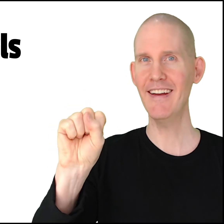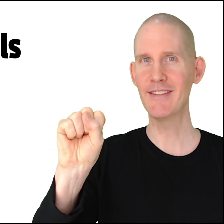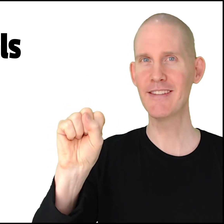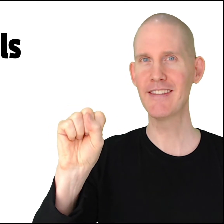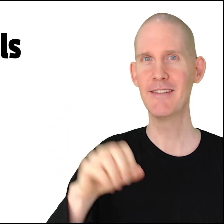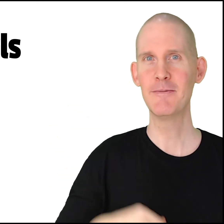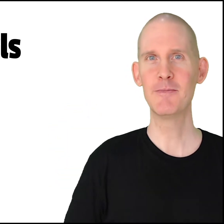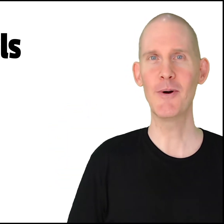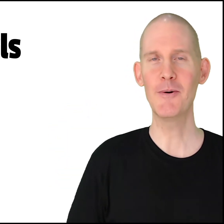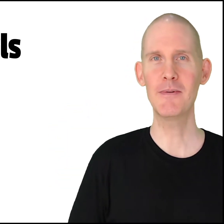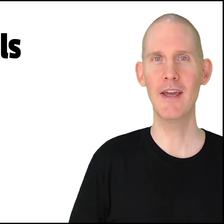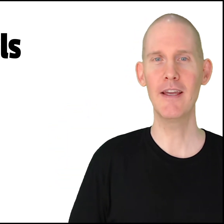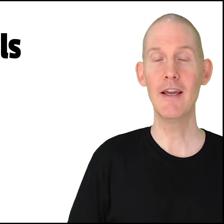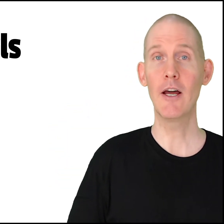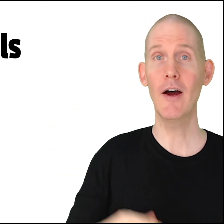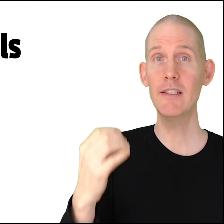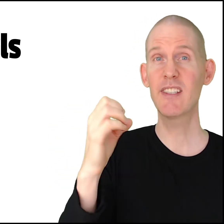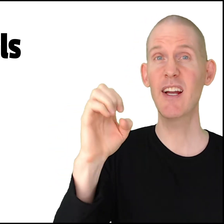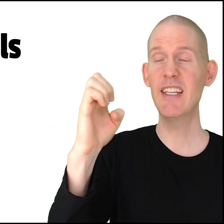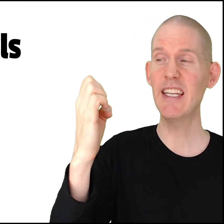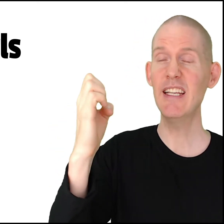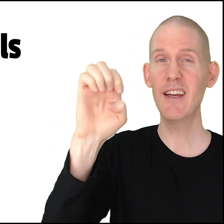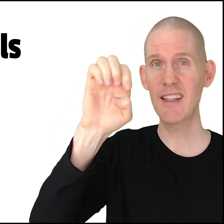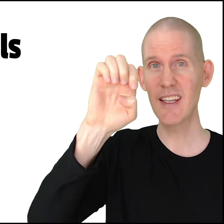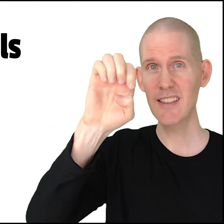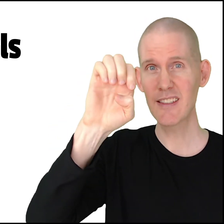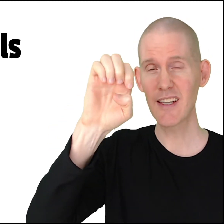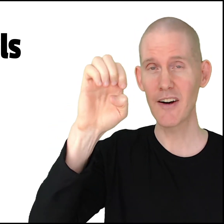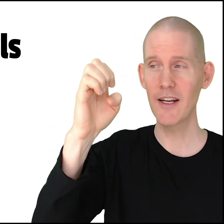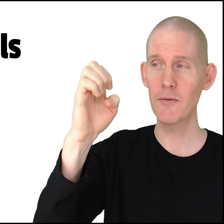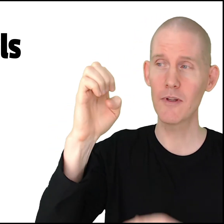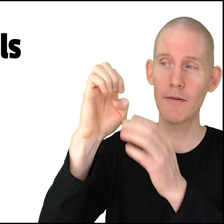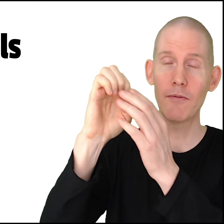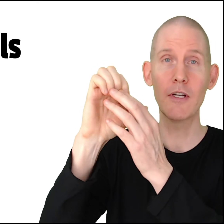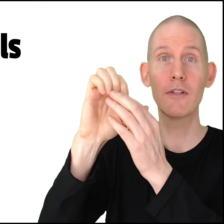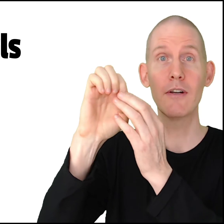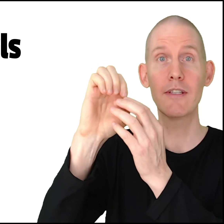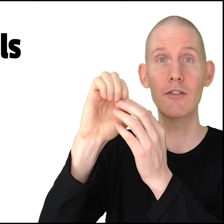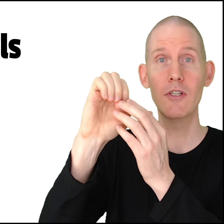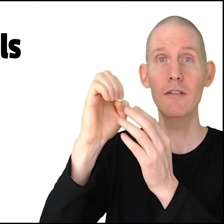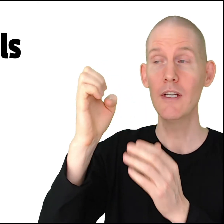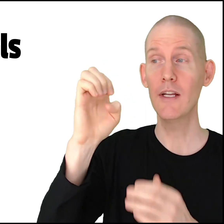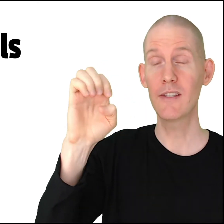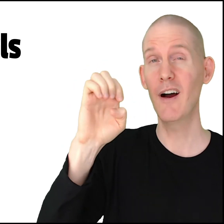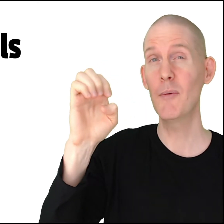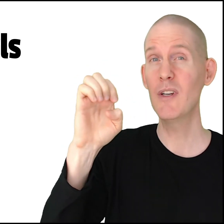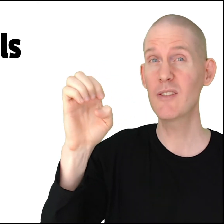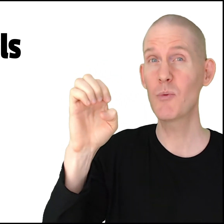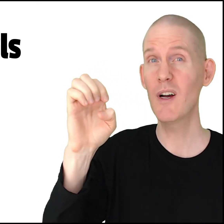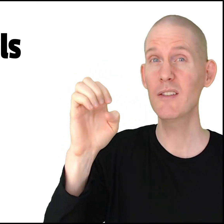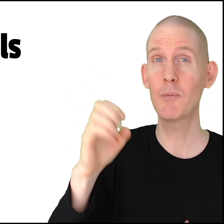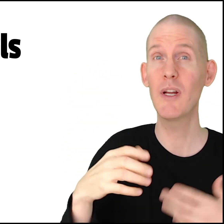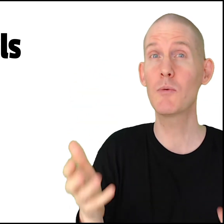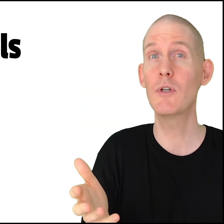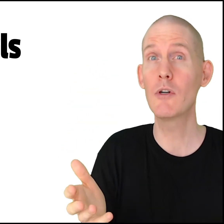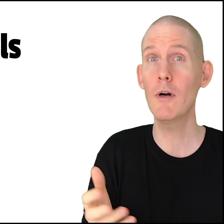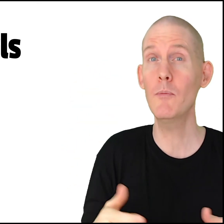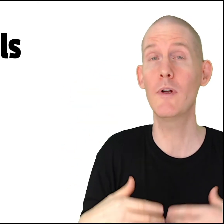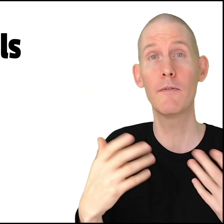S. Okay, now I sign an E like this, all right, where the fingers aren't touching. It's common as well. Depends where you grew up, what your